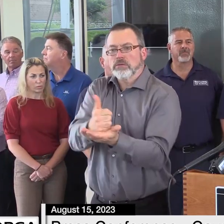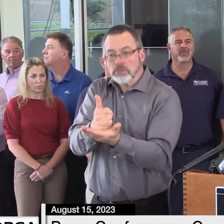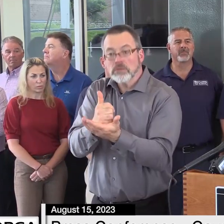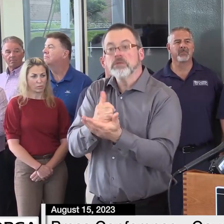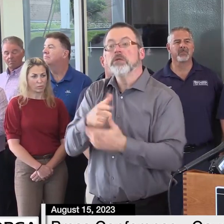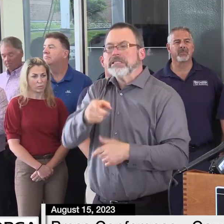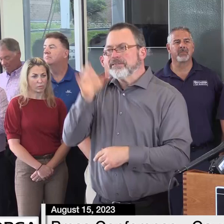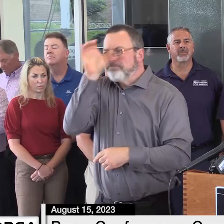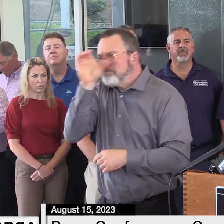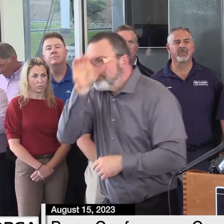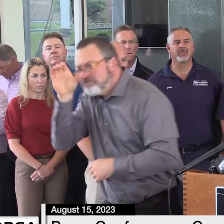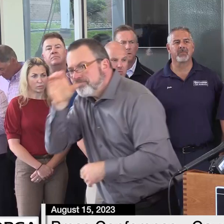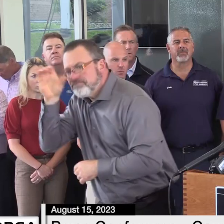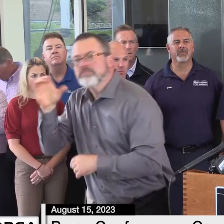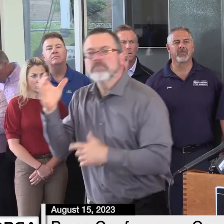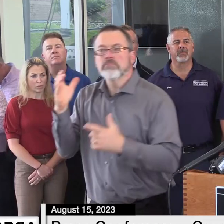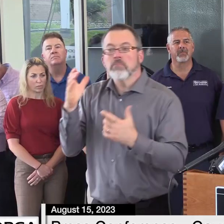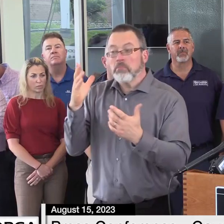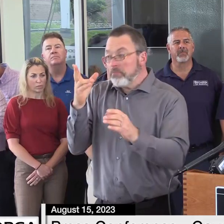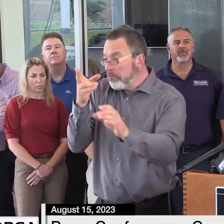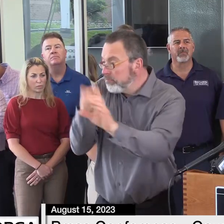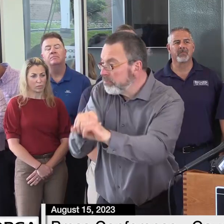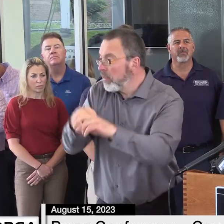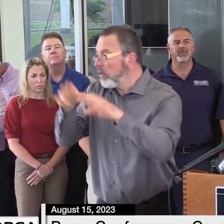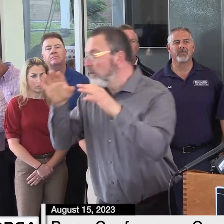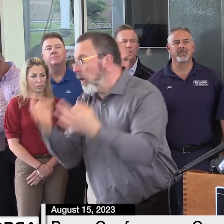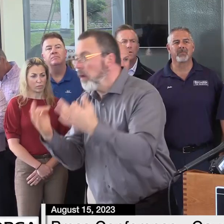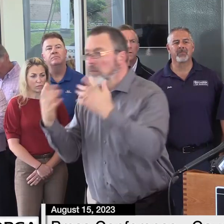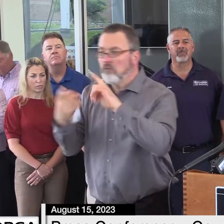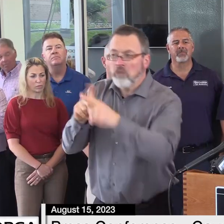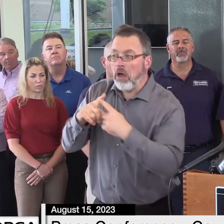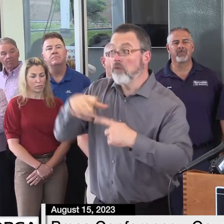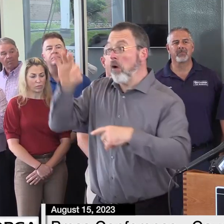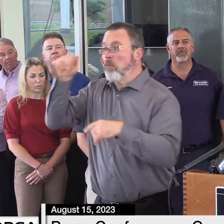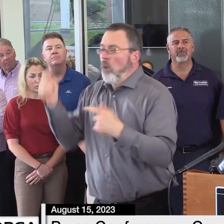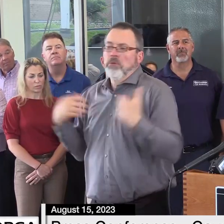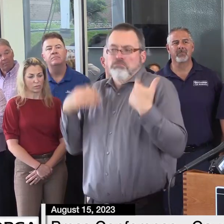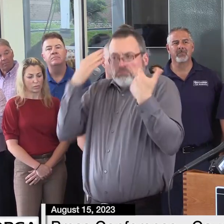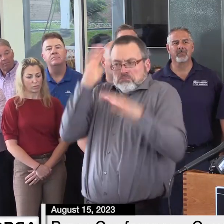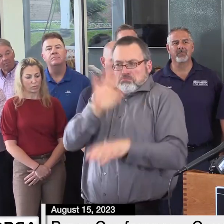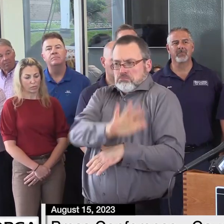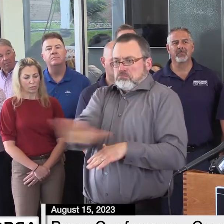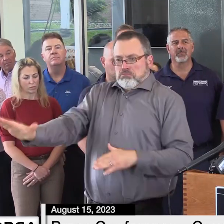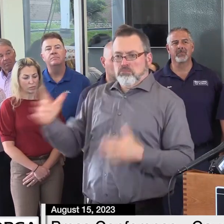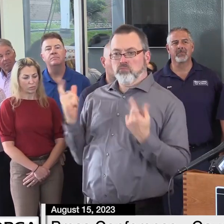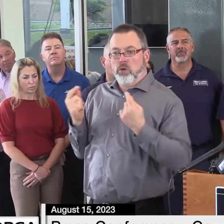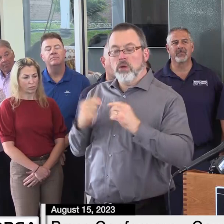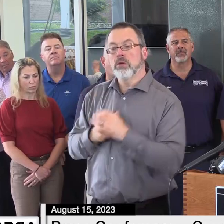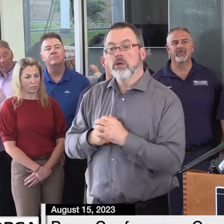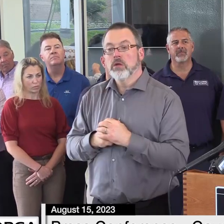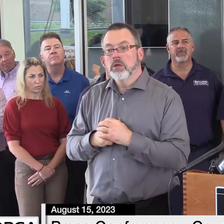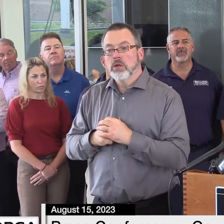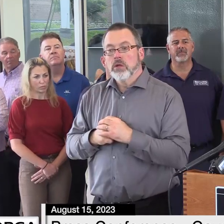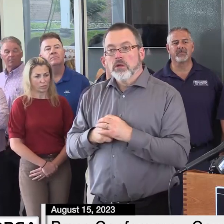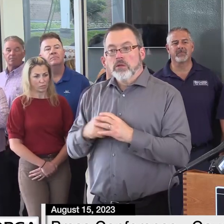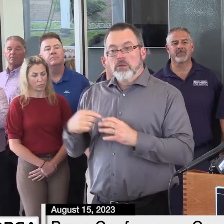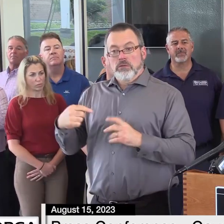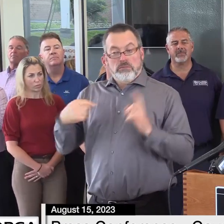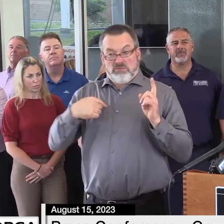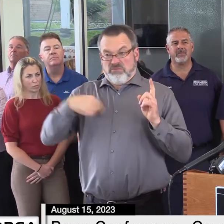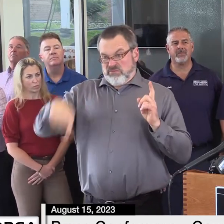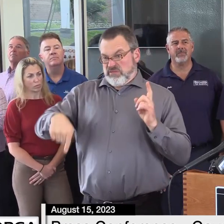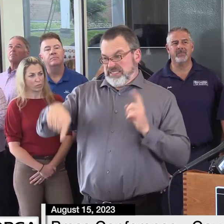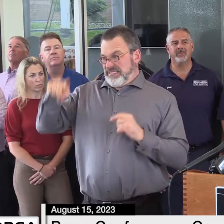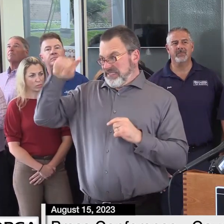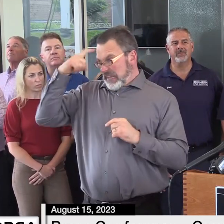with friends and family, not sure where. The state of Vermont has requested direct housing from FEMA. We're